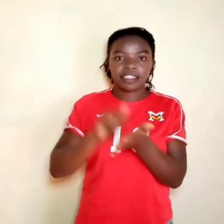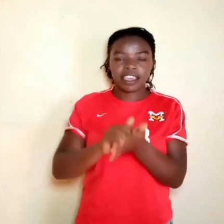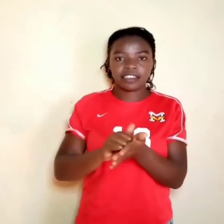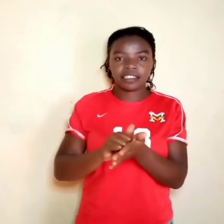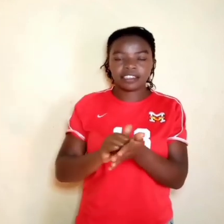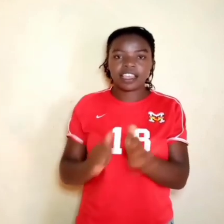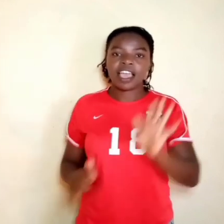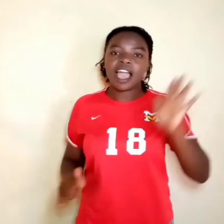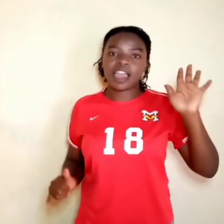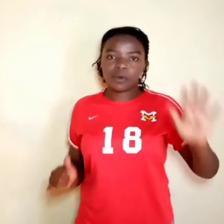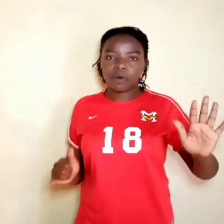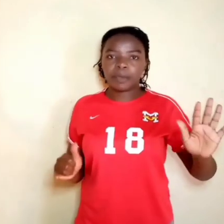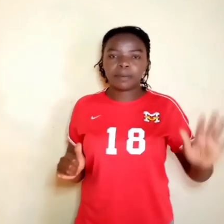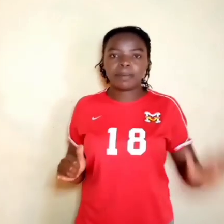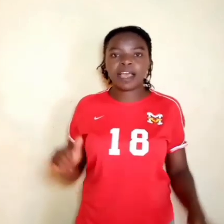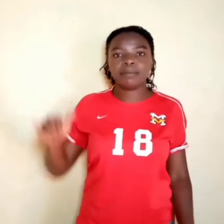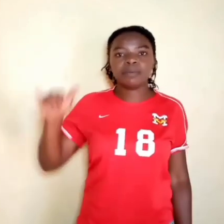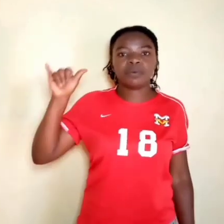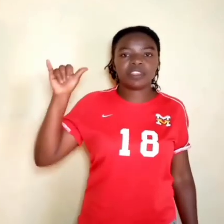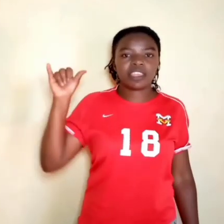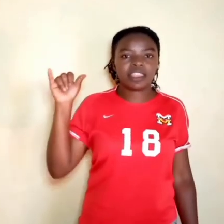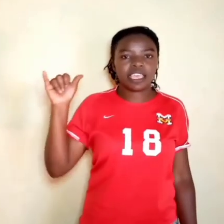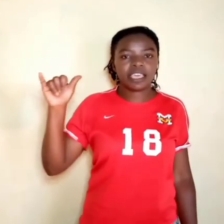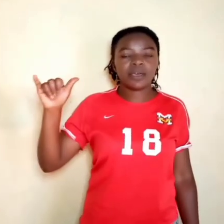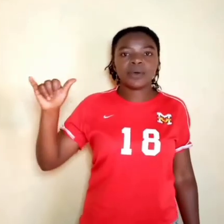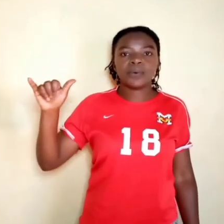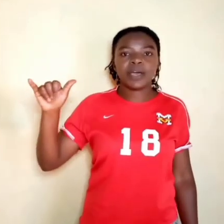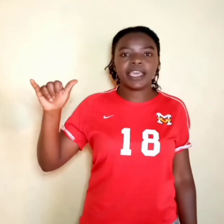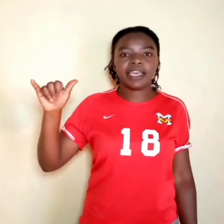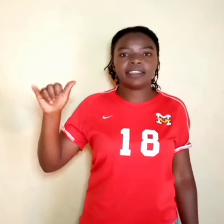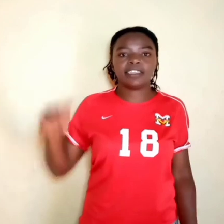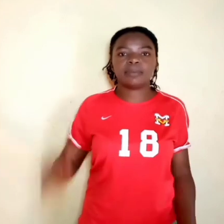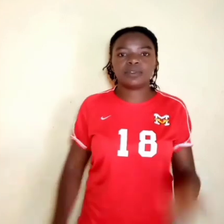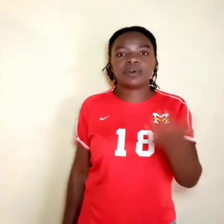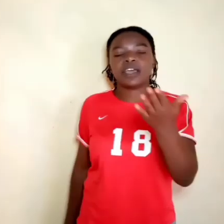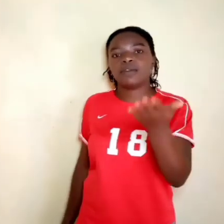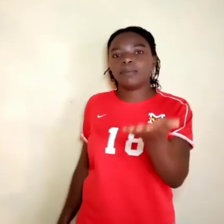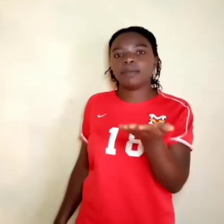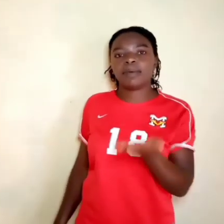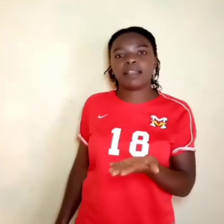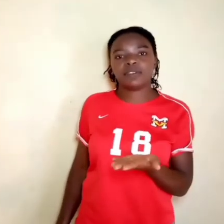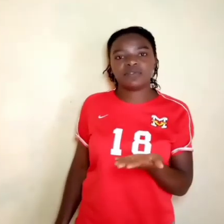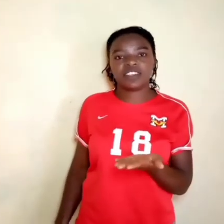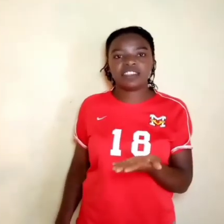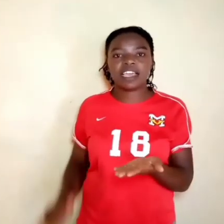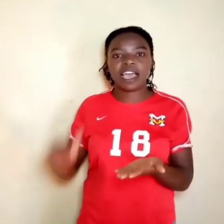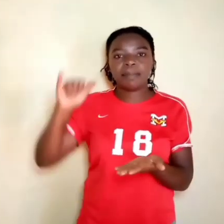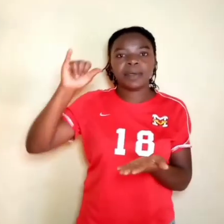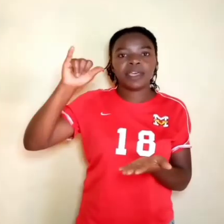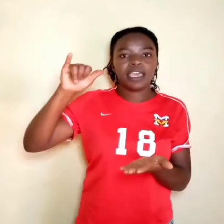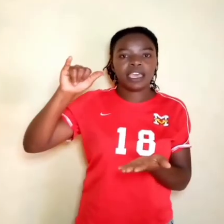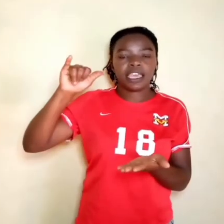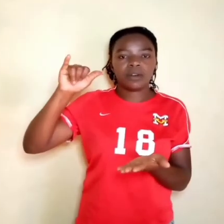That. An open palm with the Y hand shape. So an open palm is facing up and